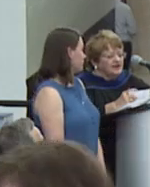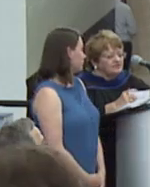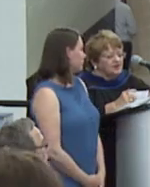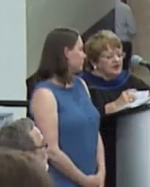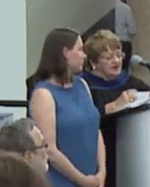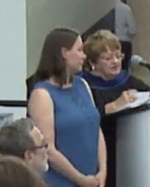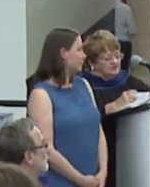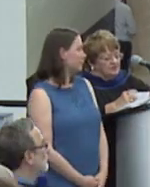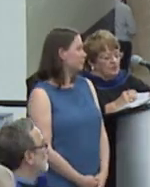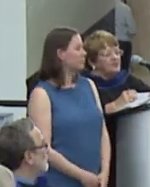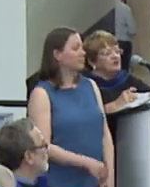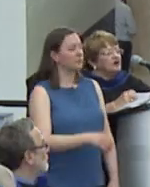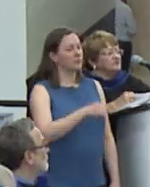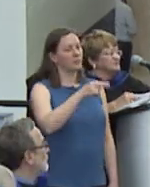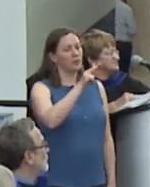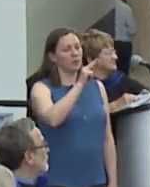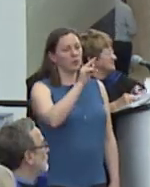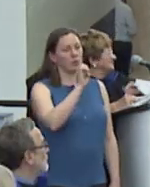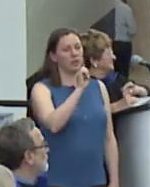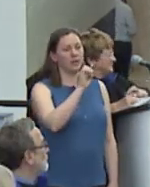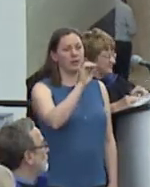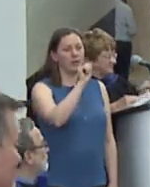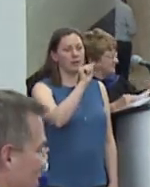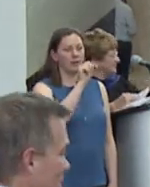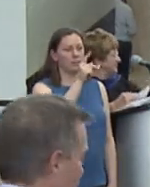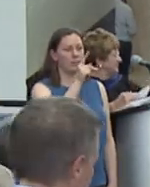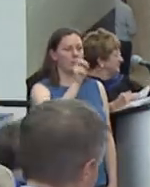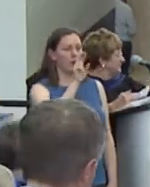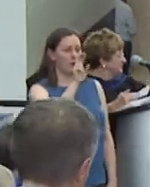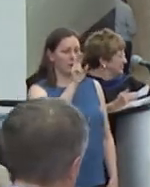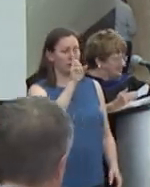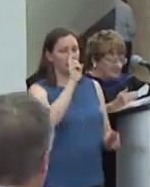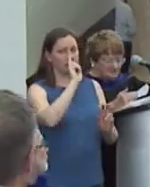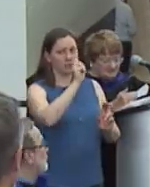Hun A. Park with honors.